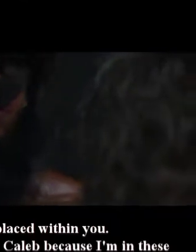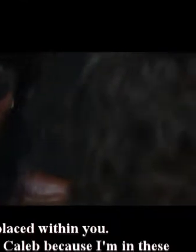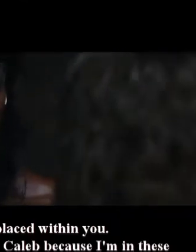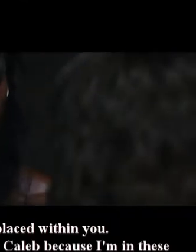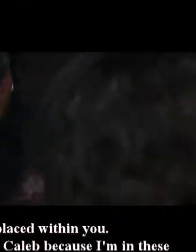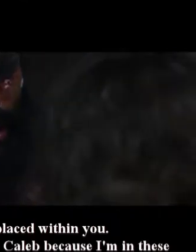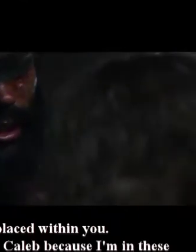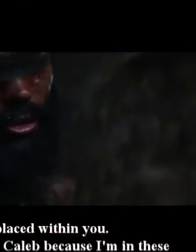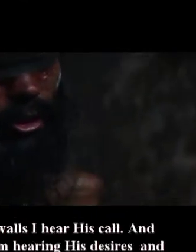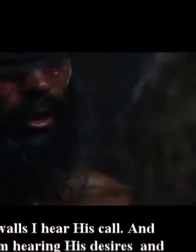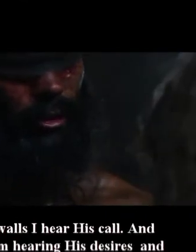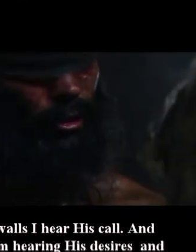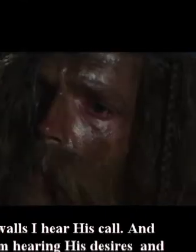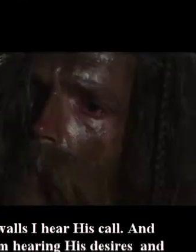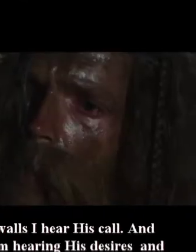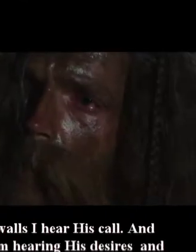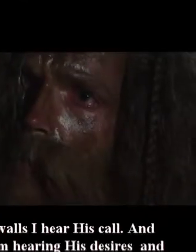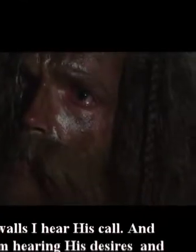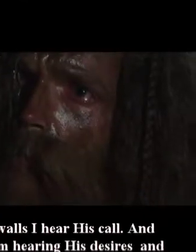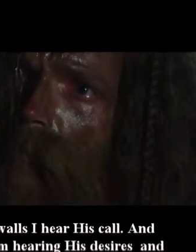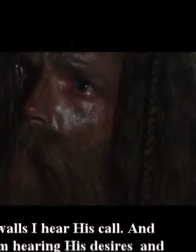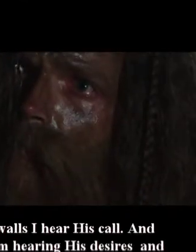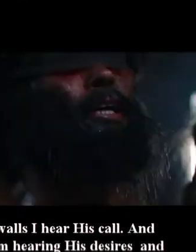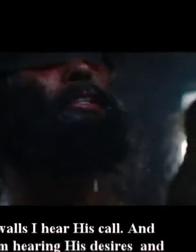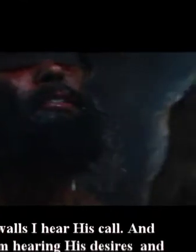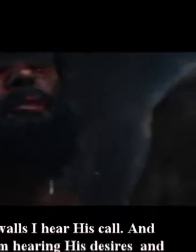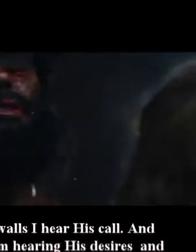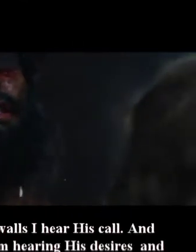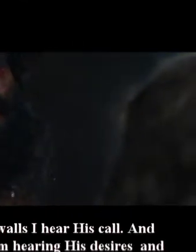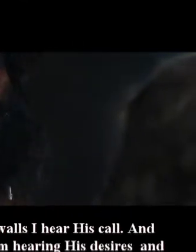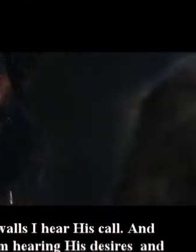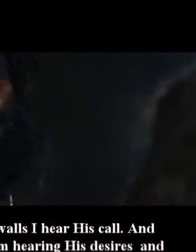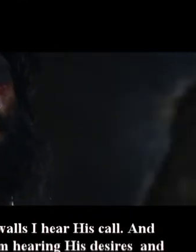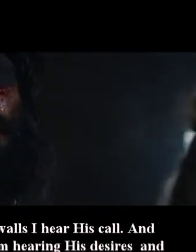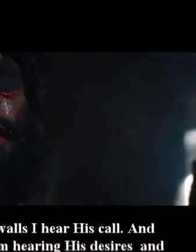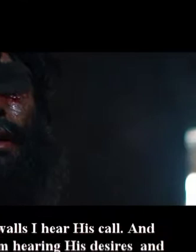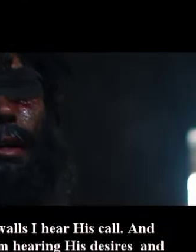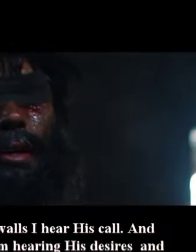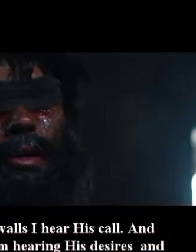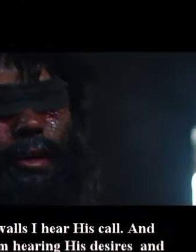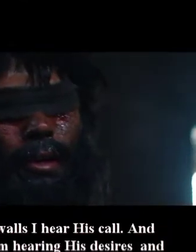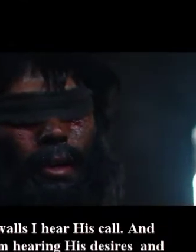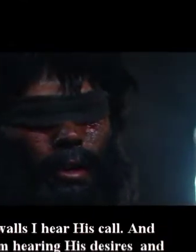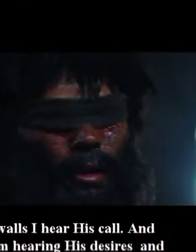me, Caleb, because I am in these chains. Even inside these walls, I hear his call.